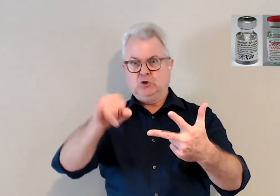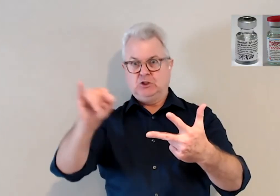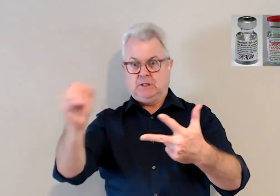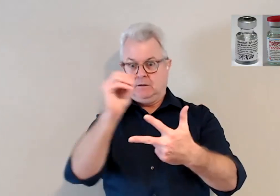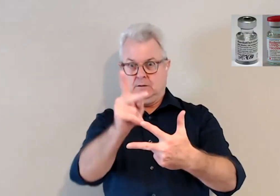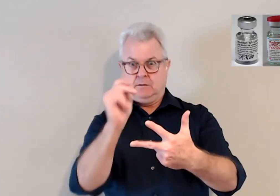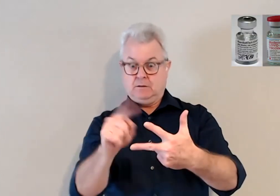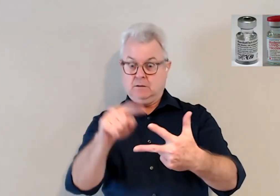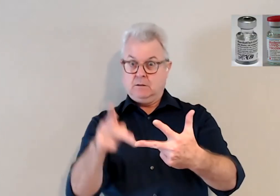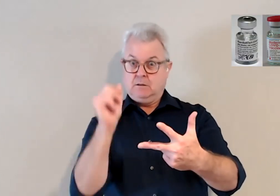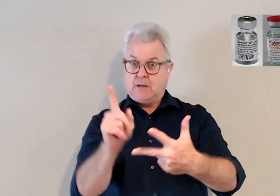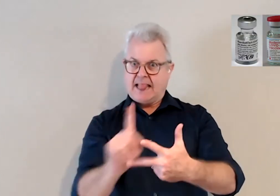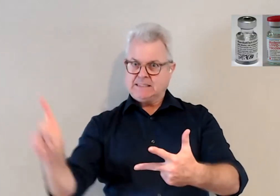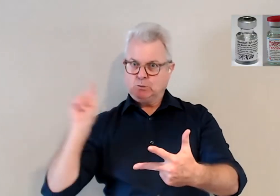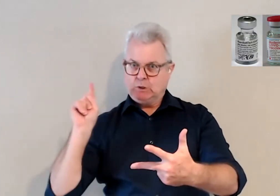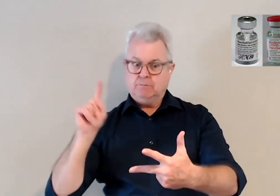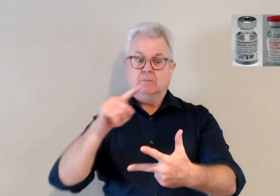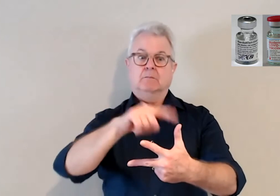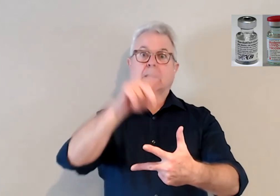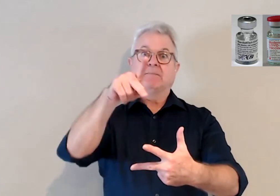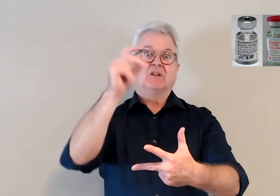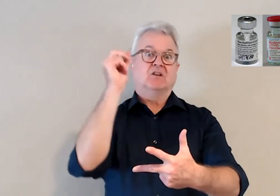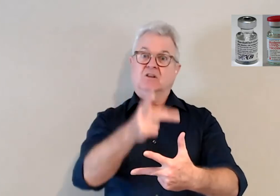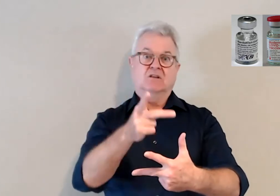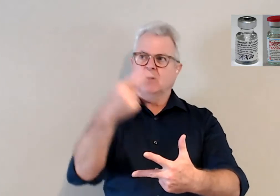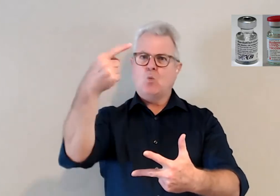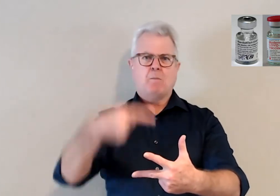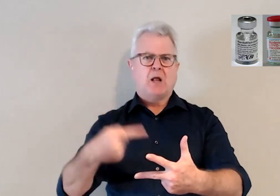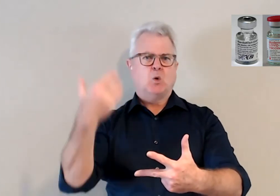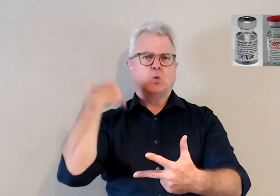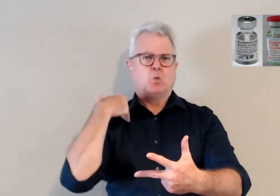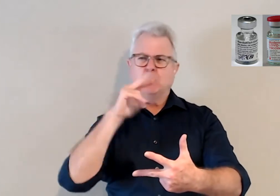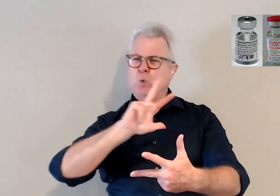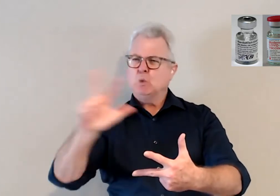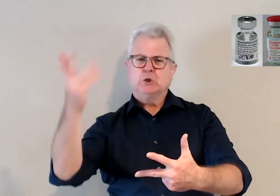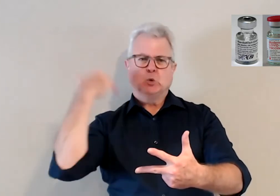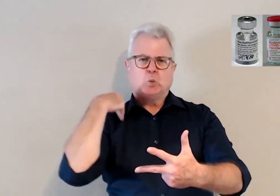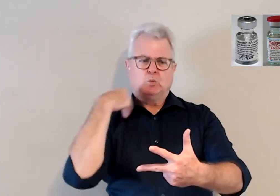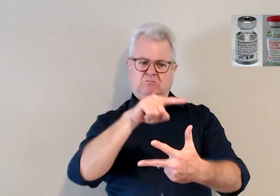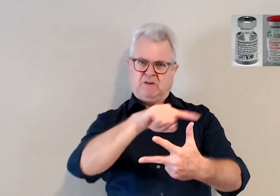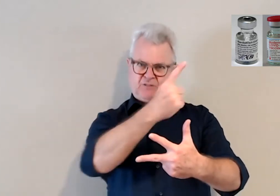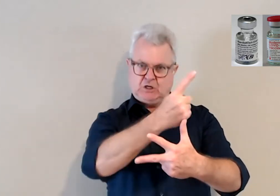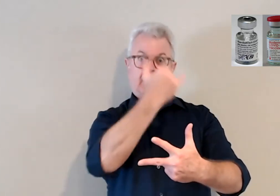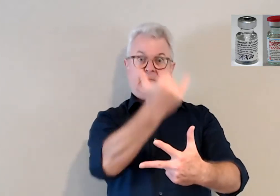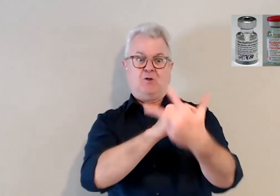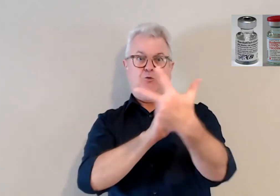the Moderna and the Johnson Johnson to go ahead with their vaccines. Now, Pfizer was just approved about 3 weeks